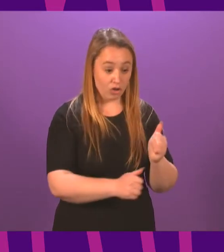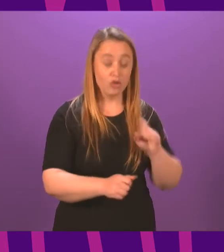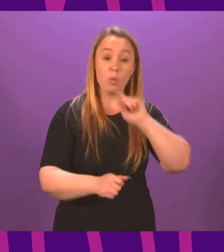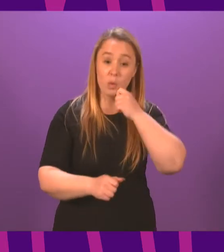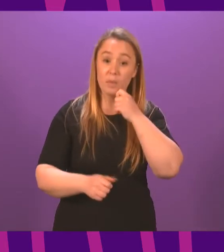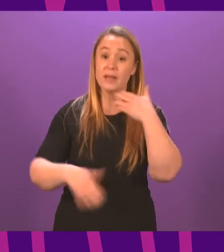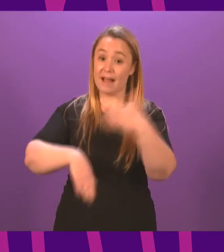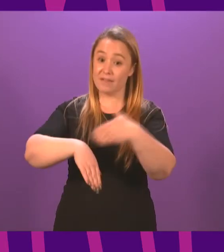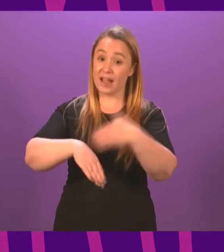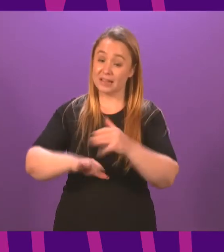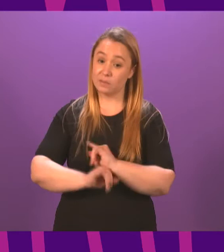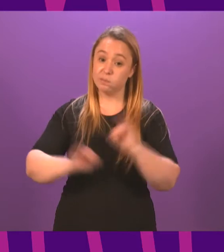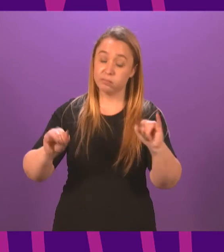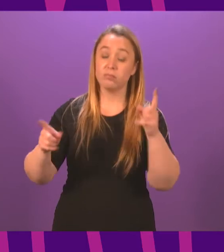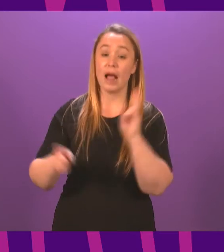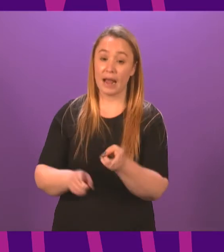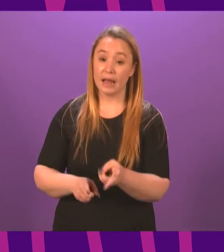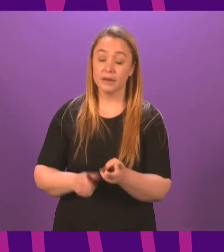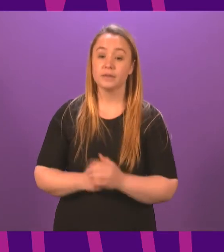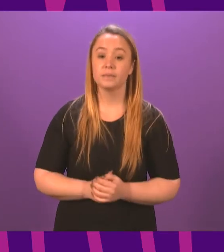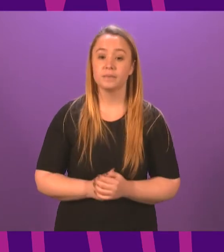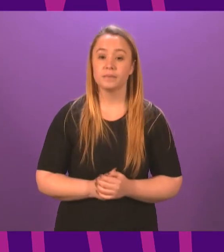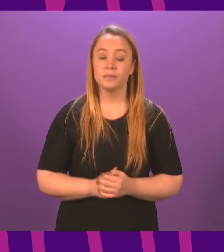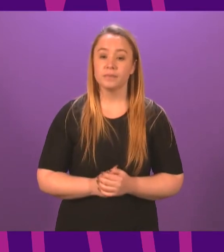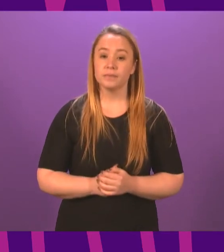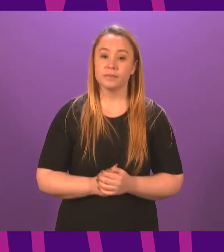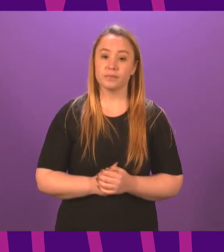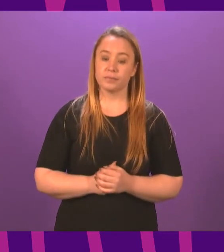as well. So let me be clear about this. It isn't a